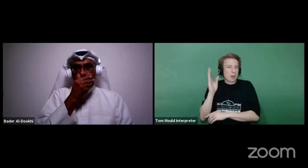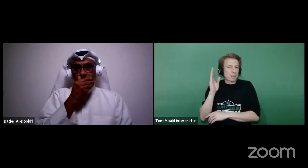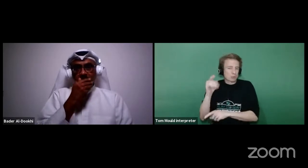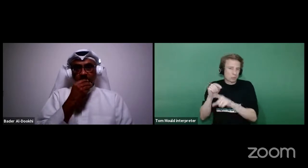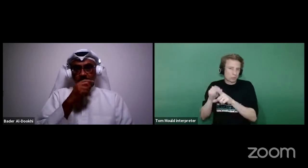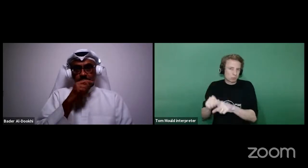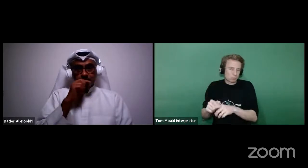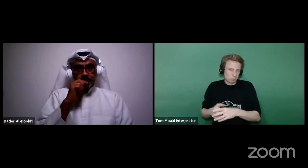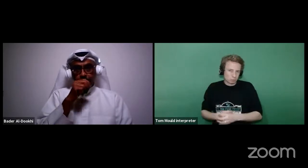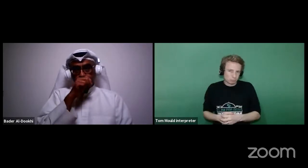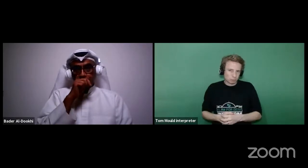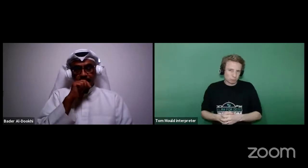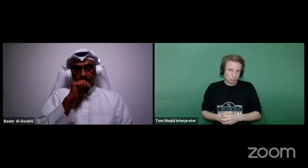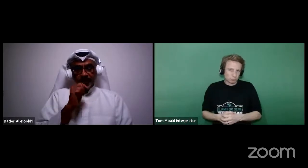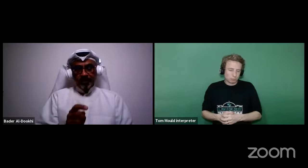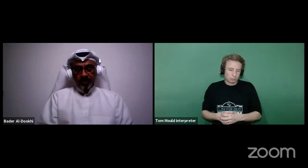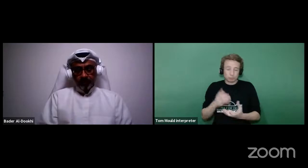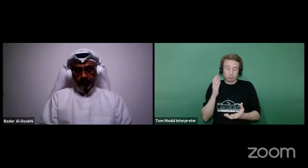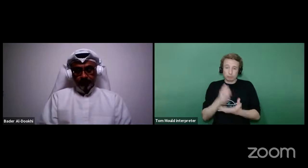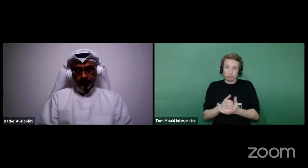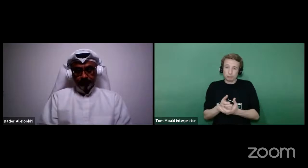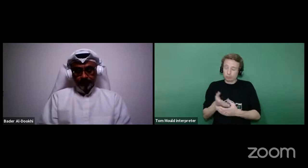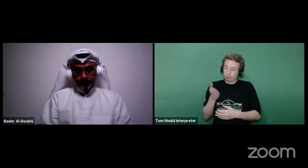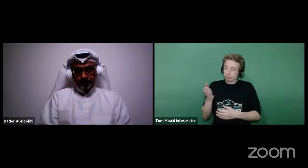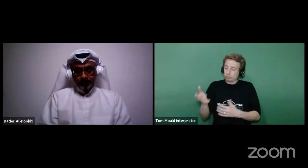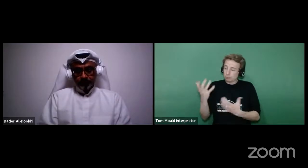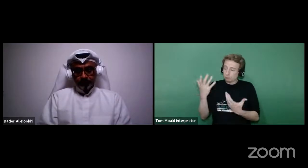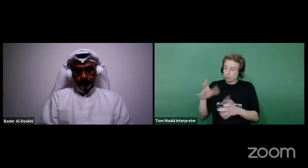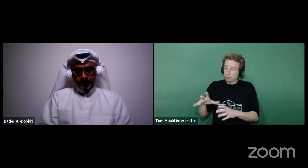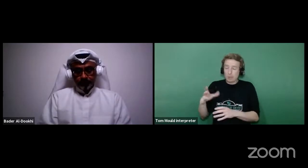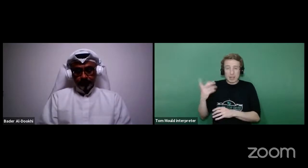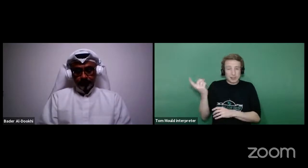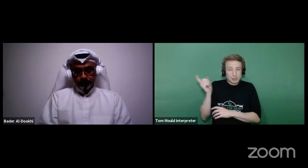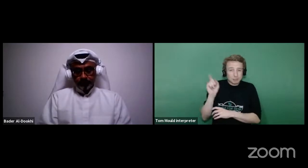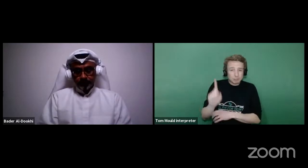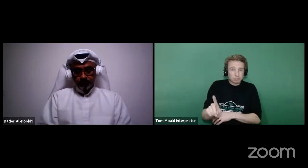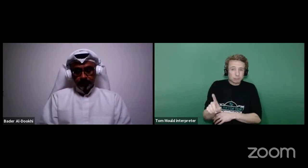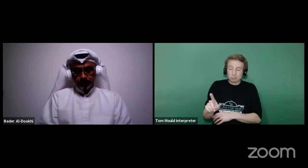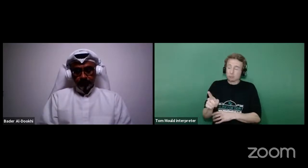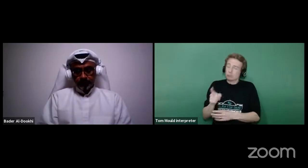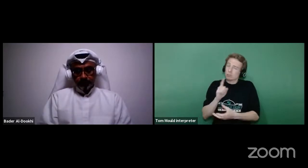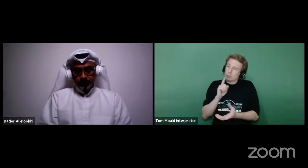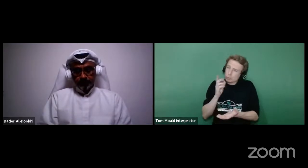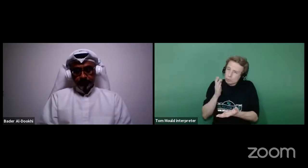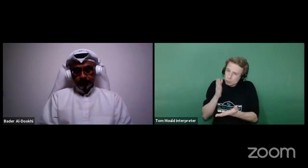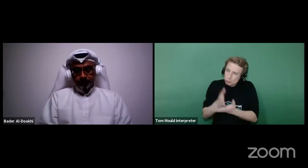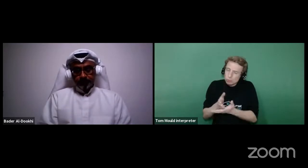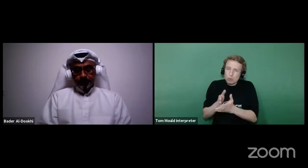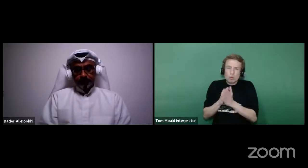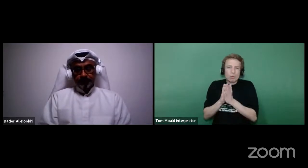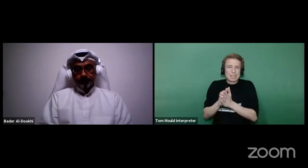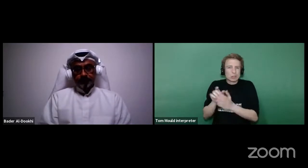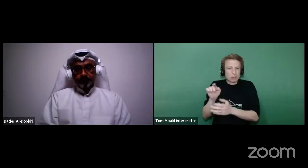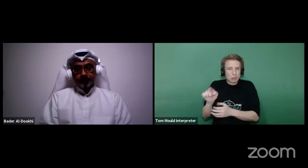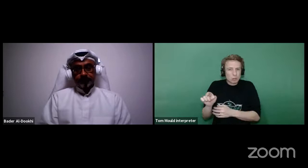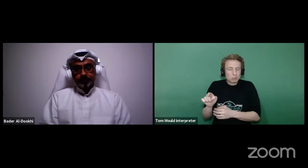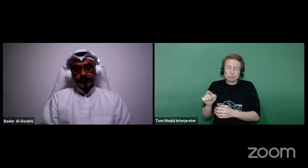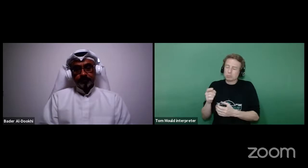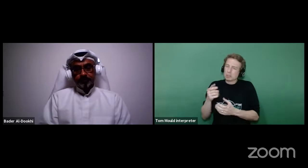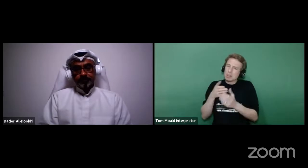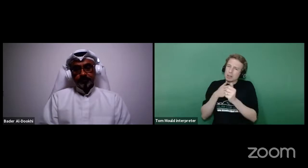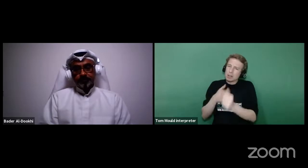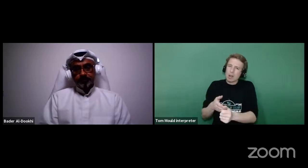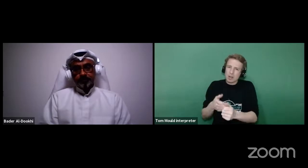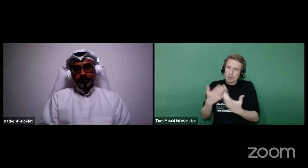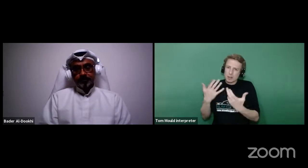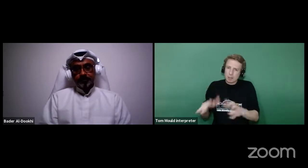Allah sent him with guidance and the true religion to make it manifest upon